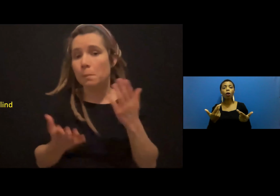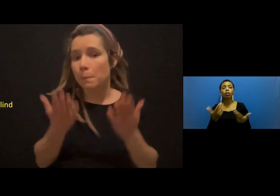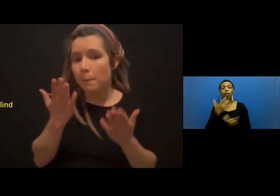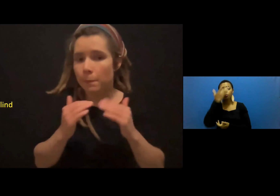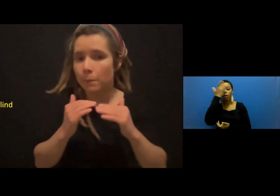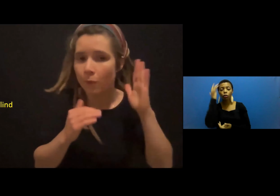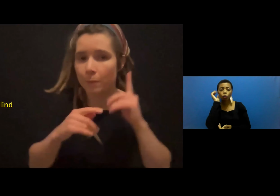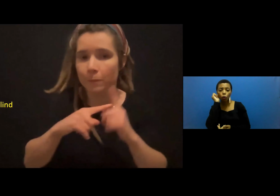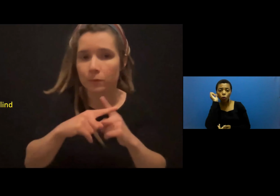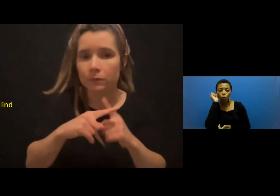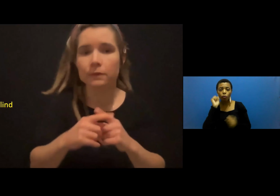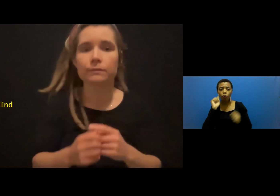different opinions, probably, than deaf-blind researchers. And maybe it's more positive or negative, but